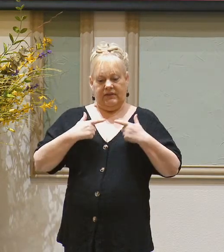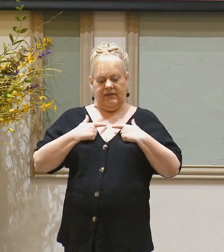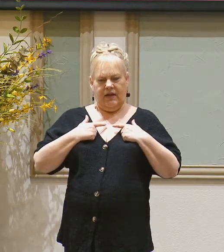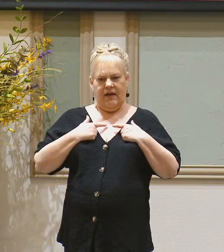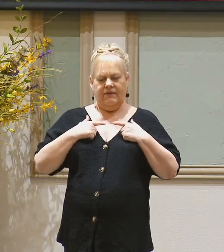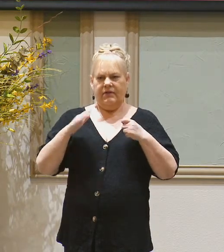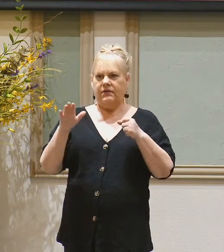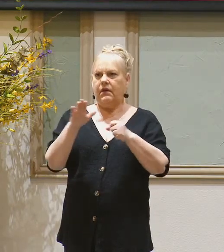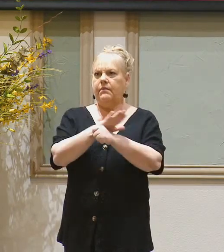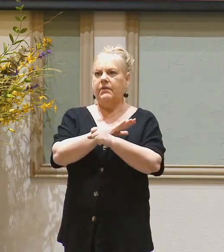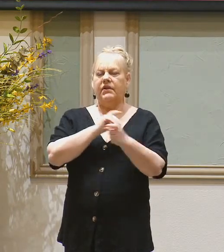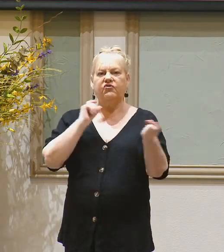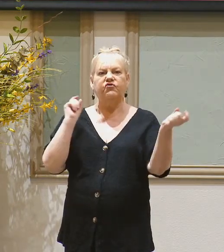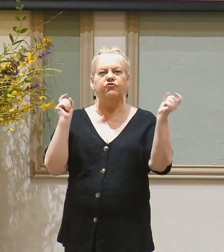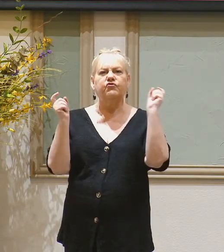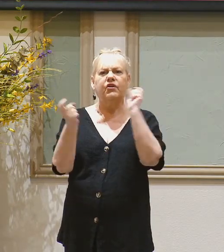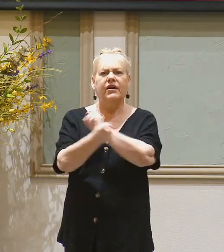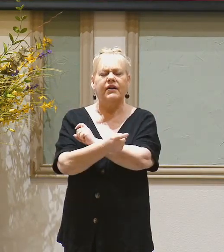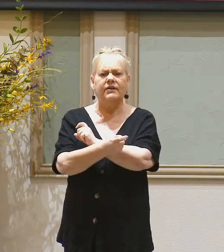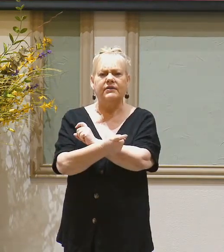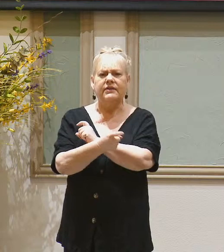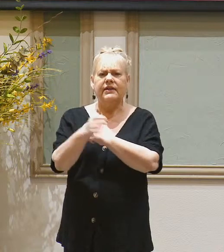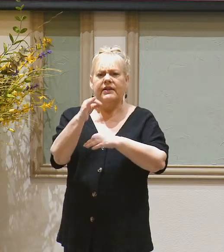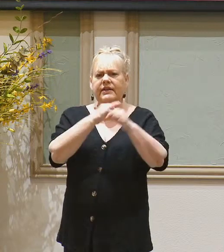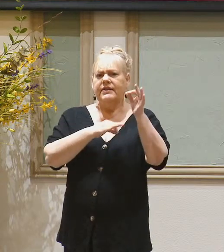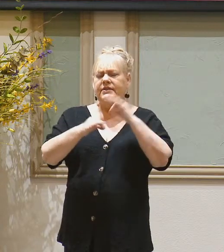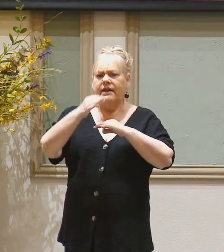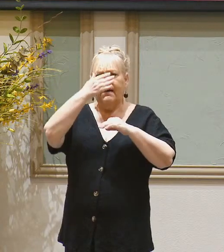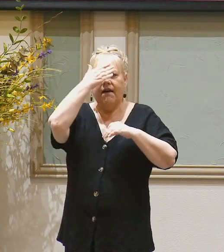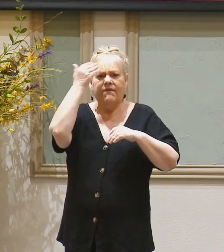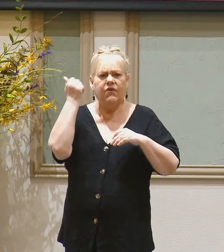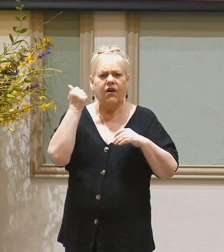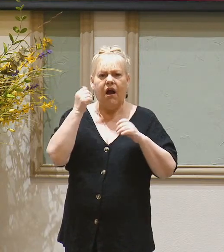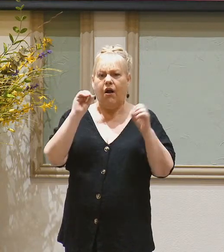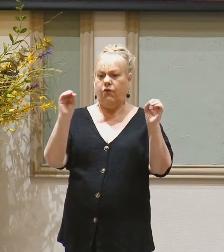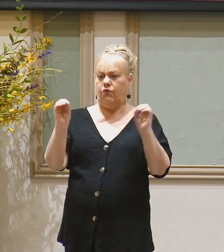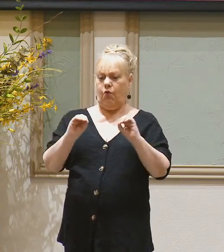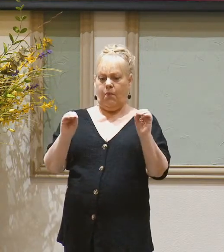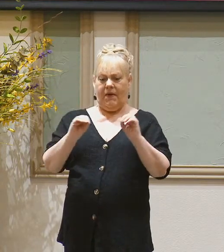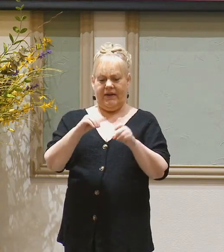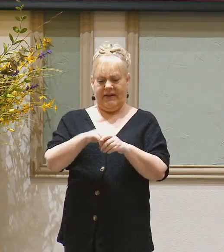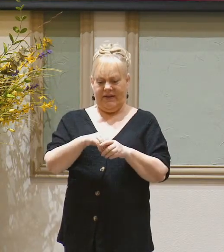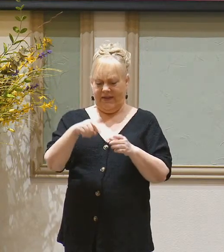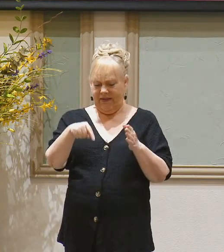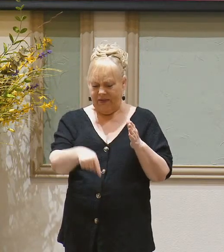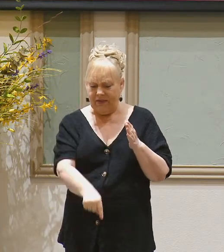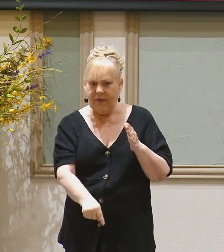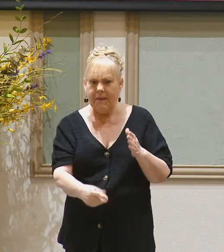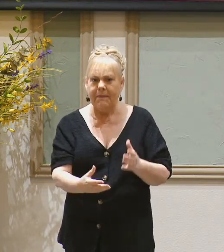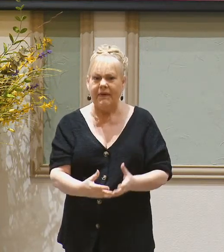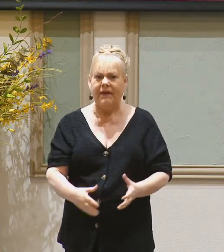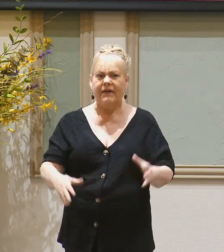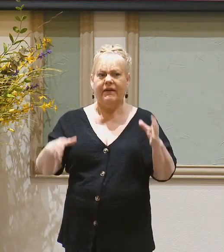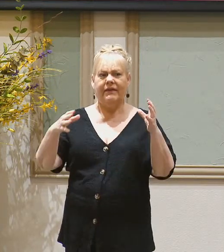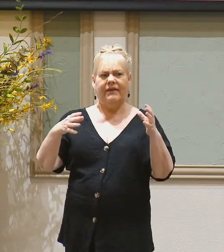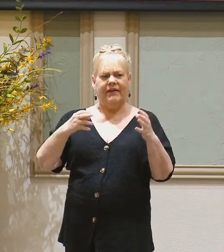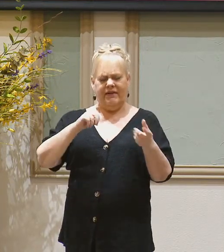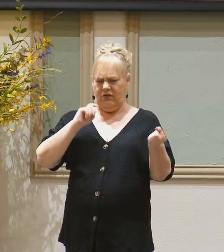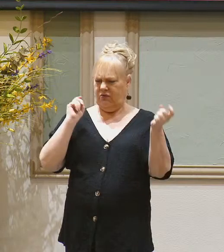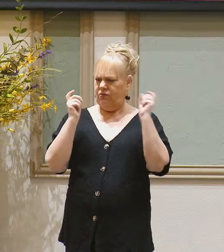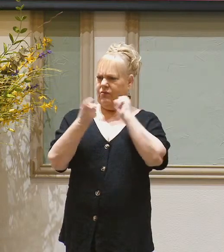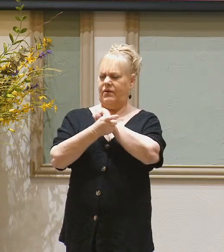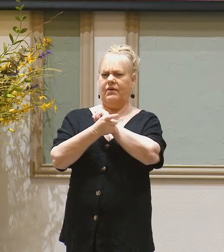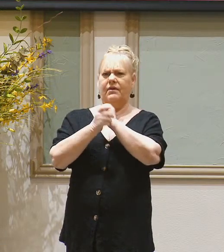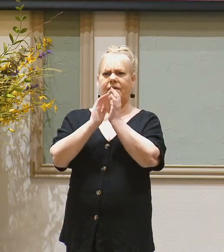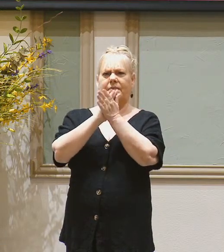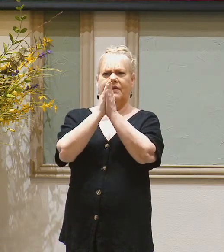has completely changed. Instead of being a forgotten nobody in the pit, he's suddenly transformed into